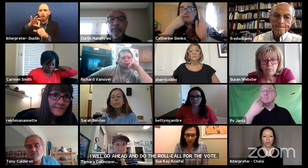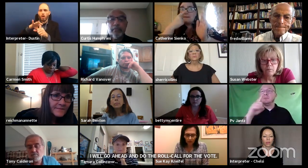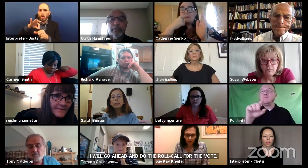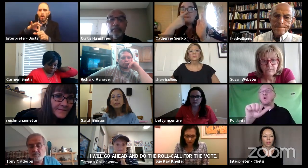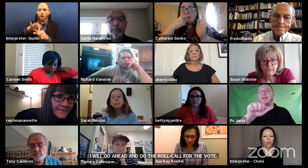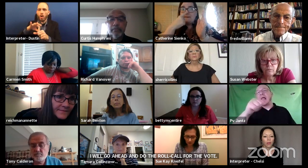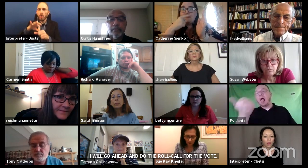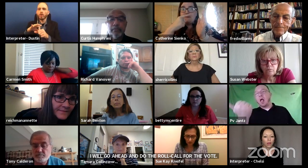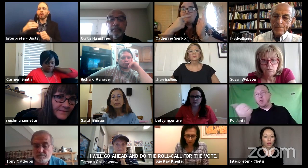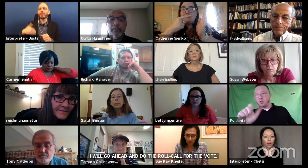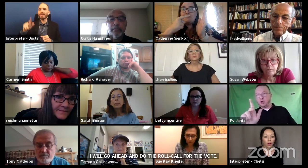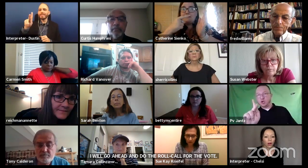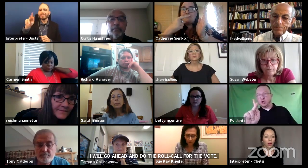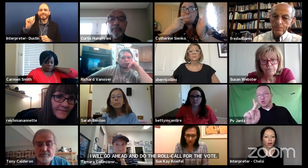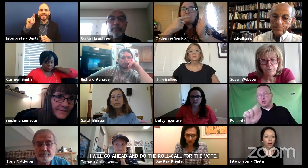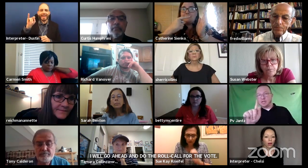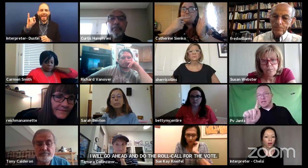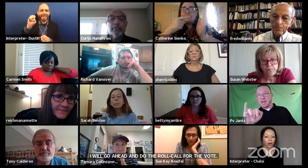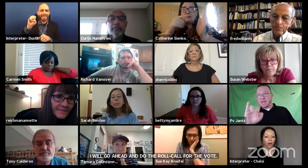to switch my screen.